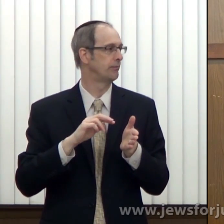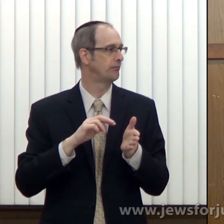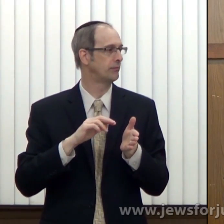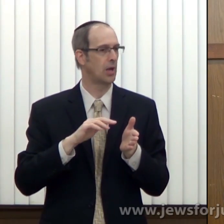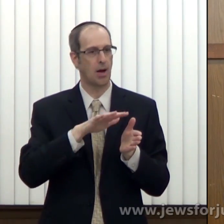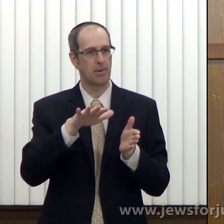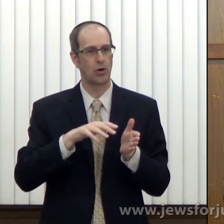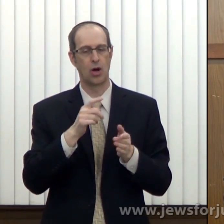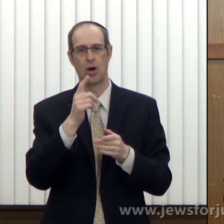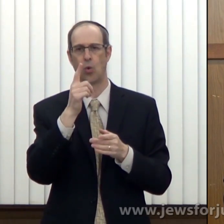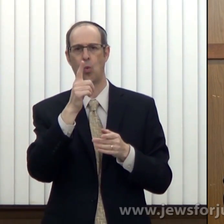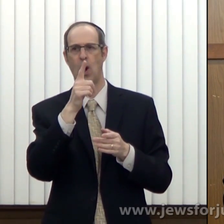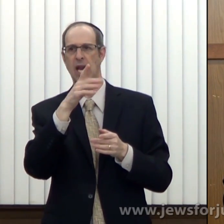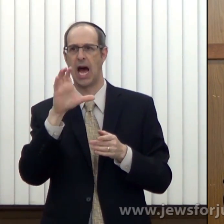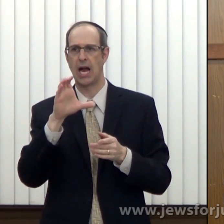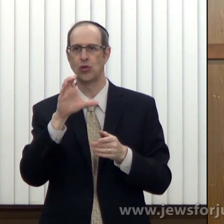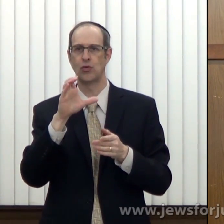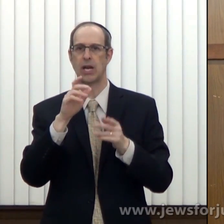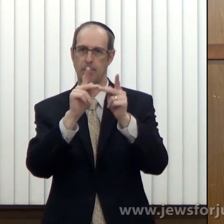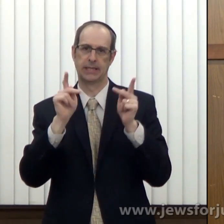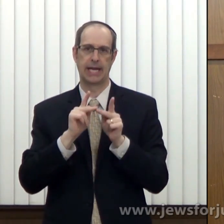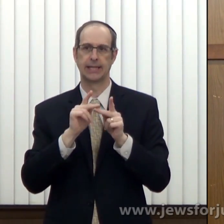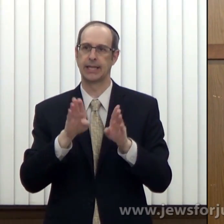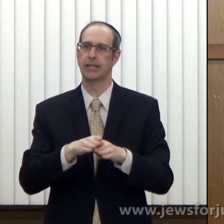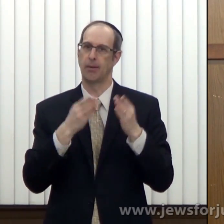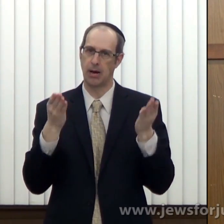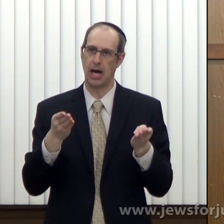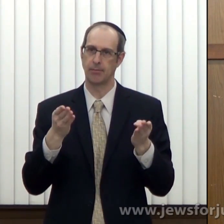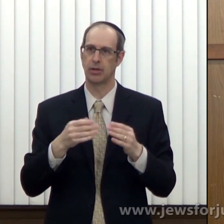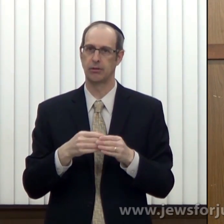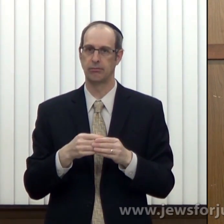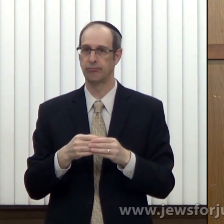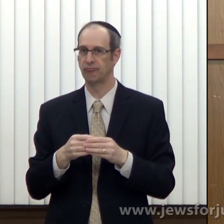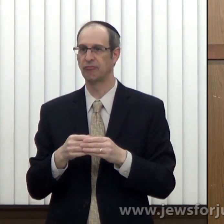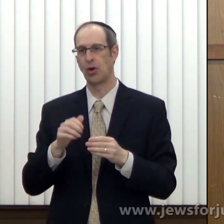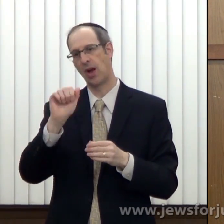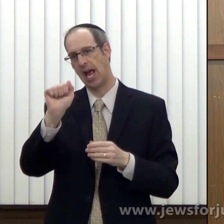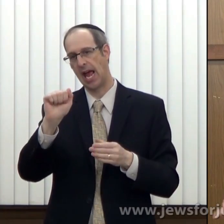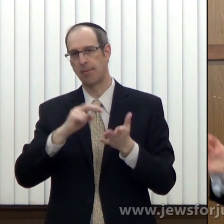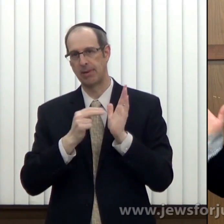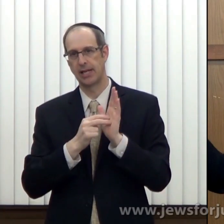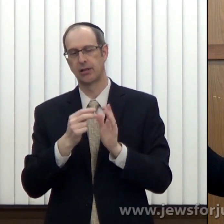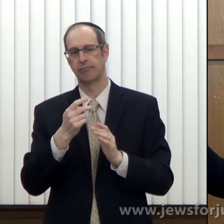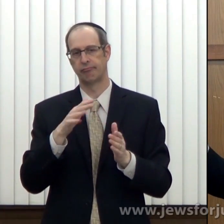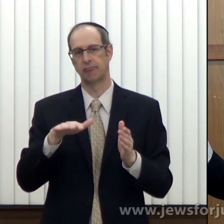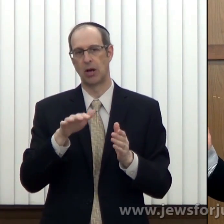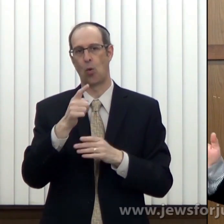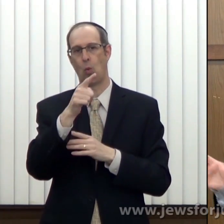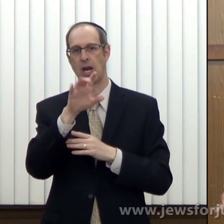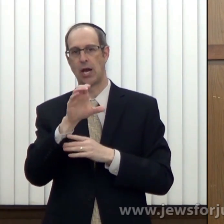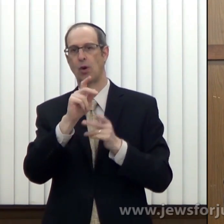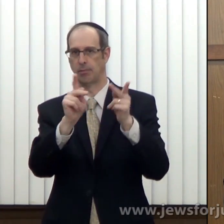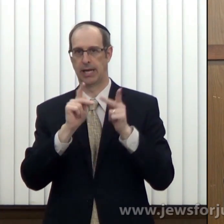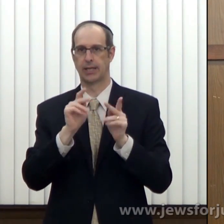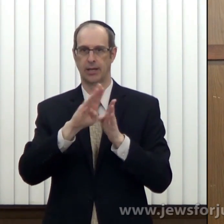approximately 100 passages in the Bible. Approximately 100. Probably even more.